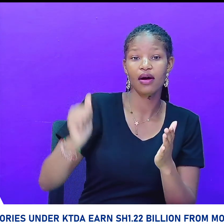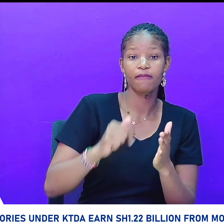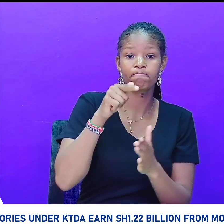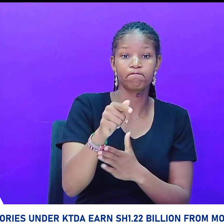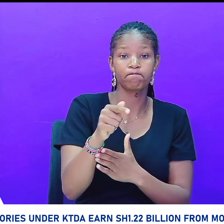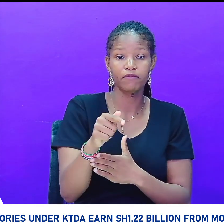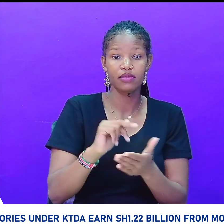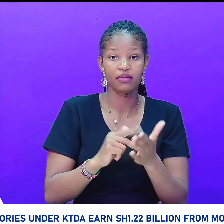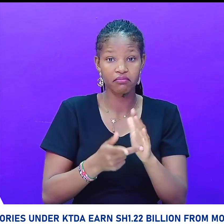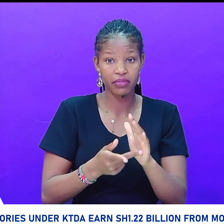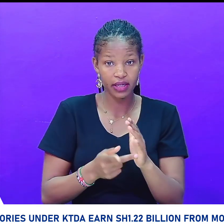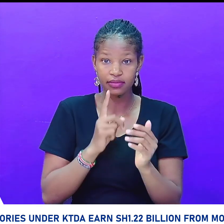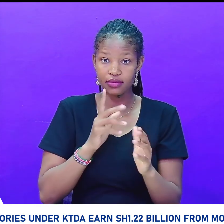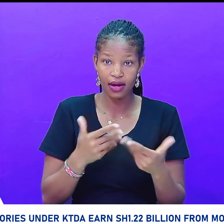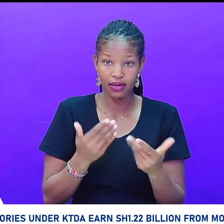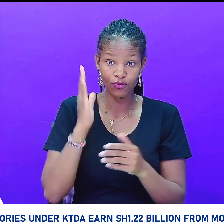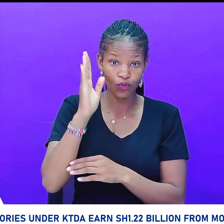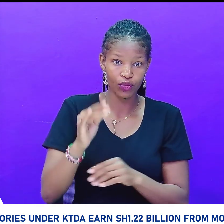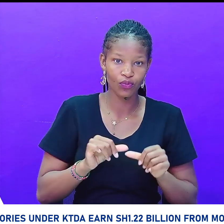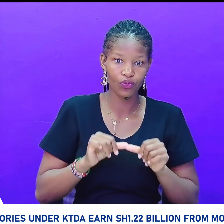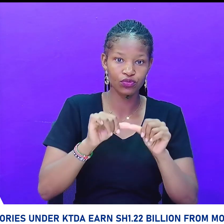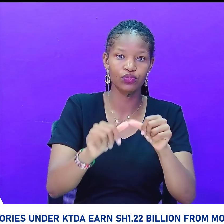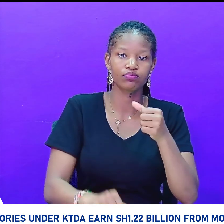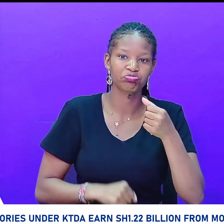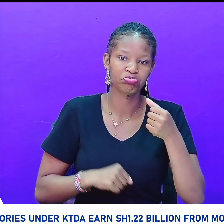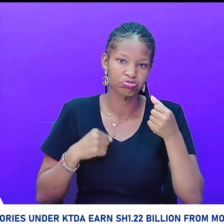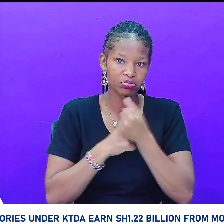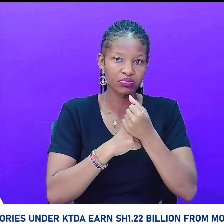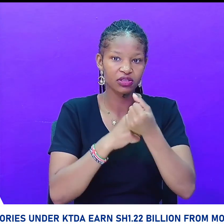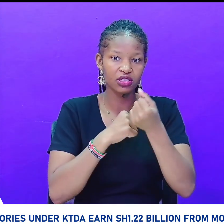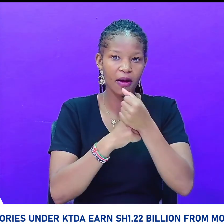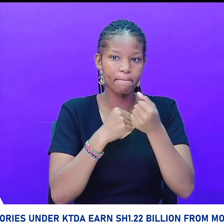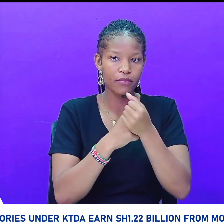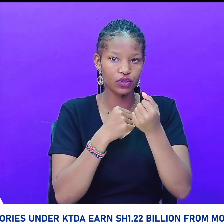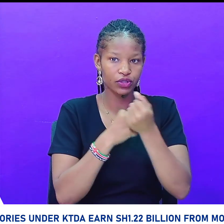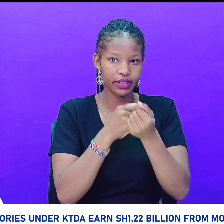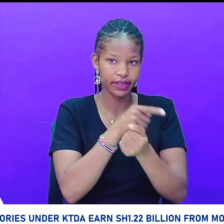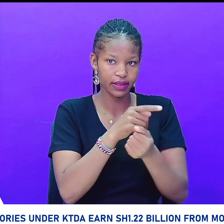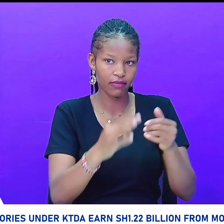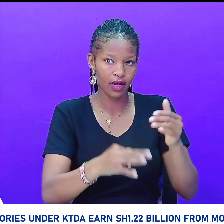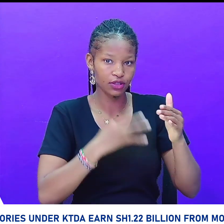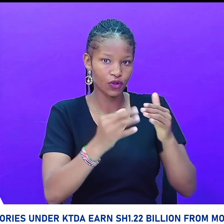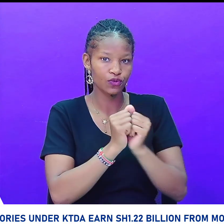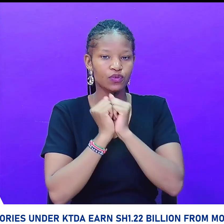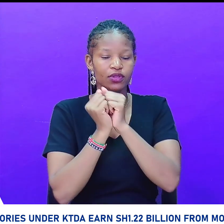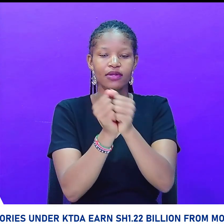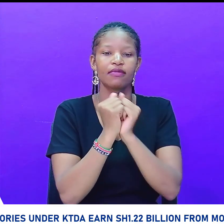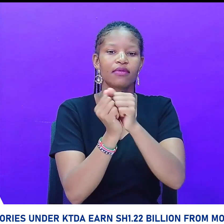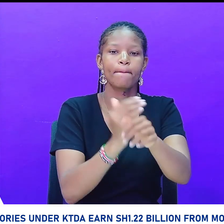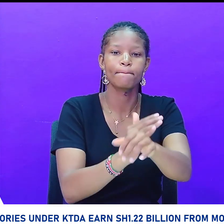securing premium prices. KTDA management said it will